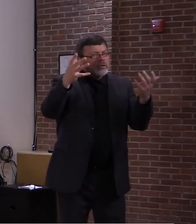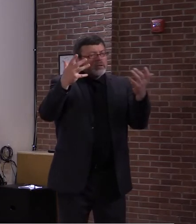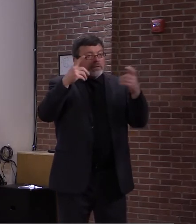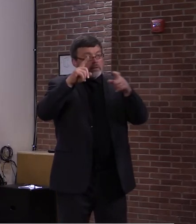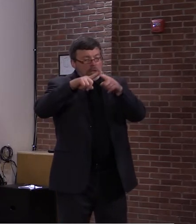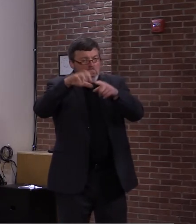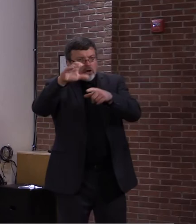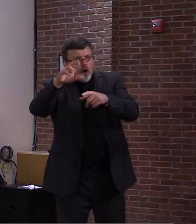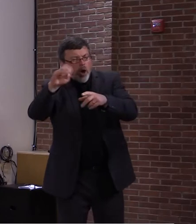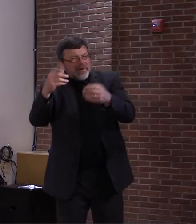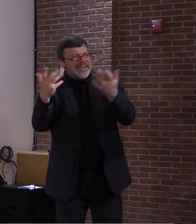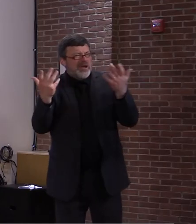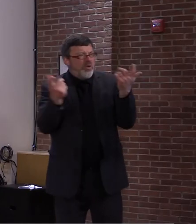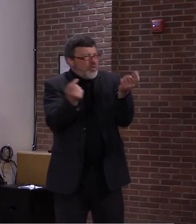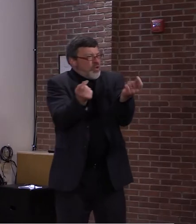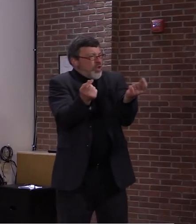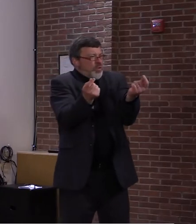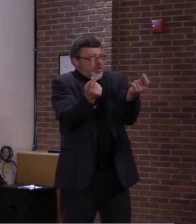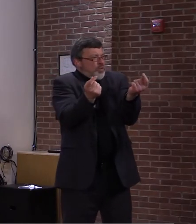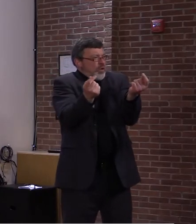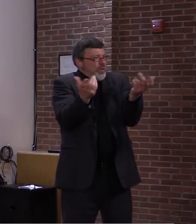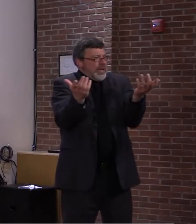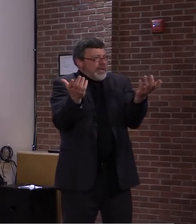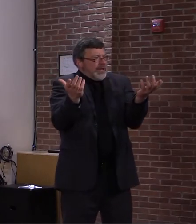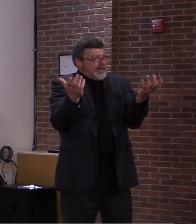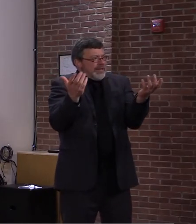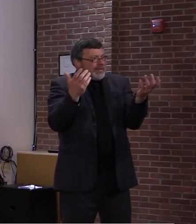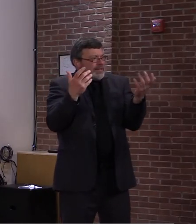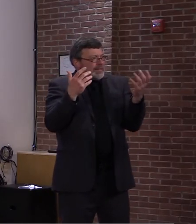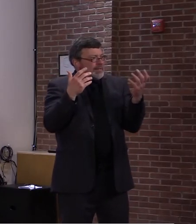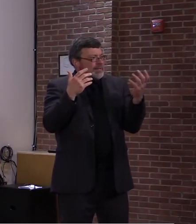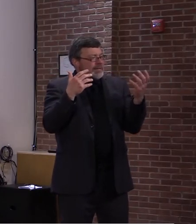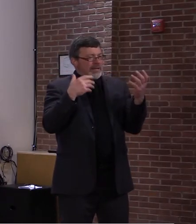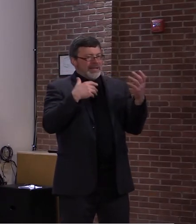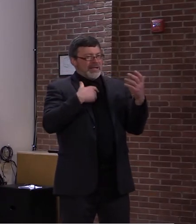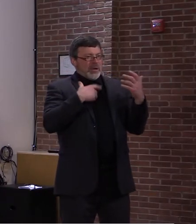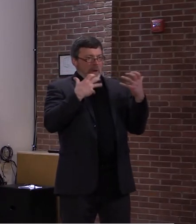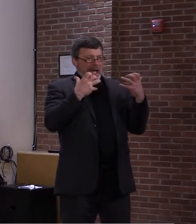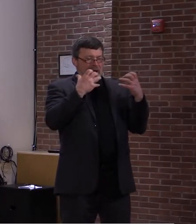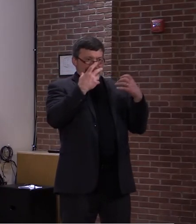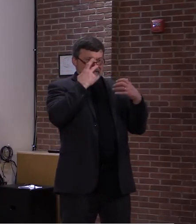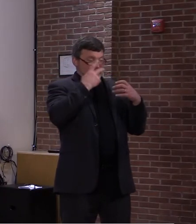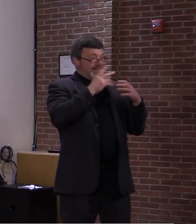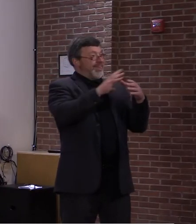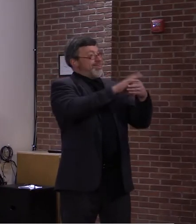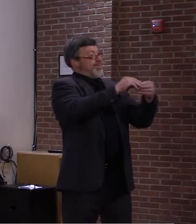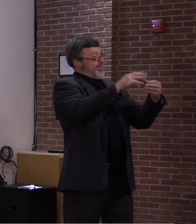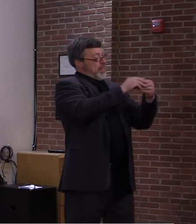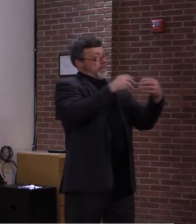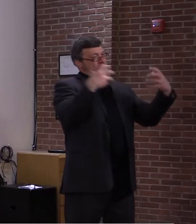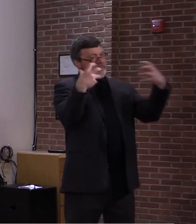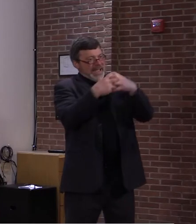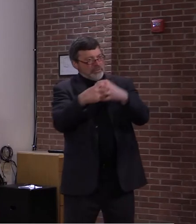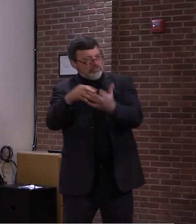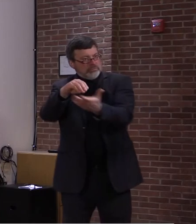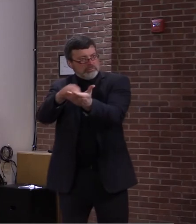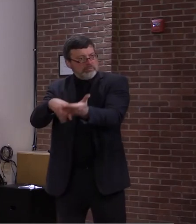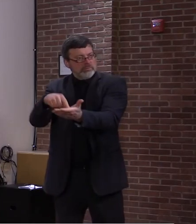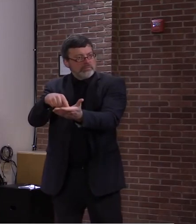money where our mouth was in that regard. So, again, we can still do this, I still